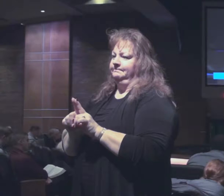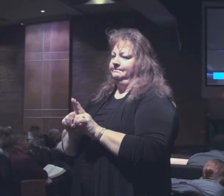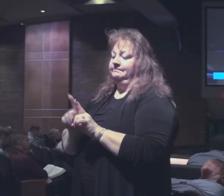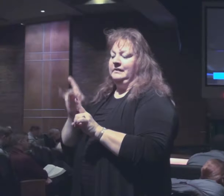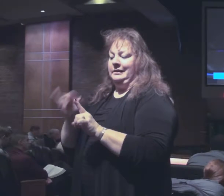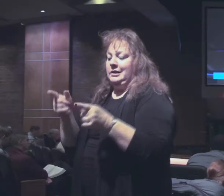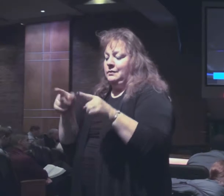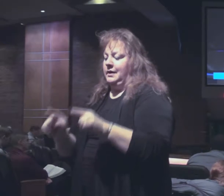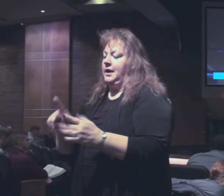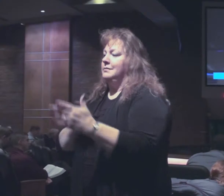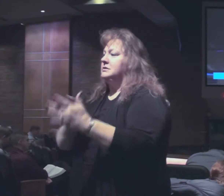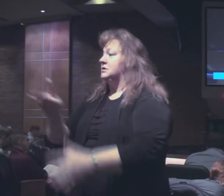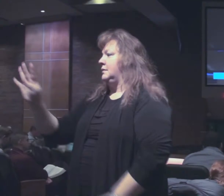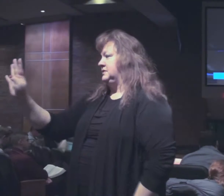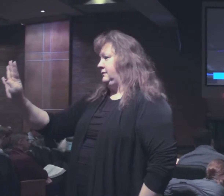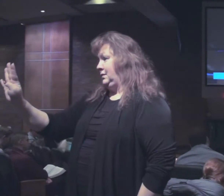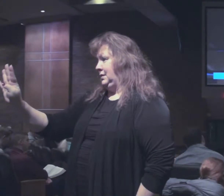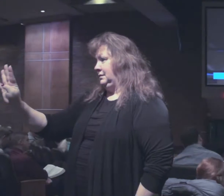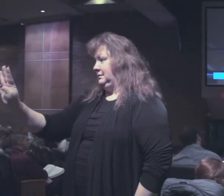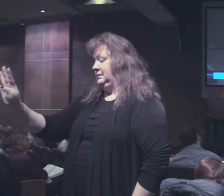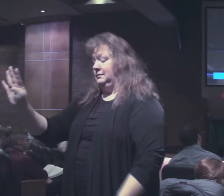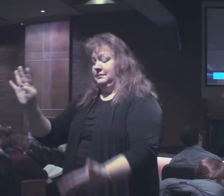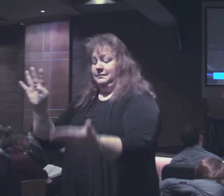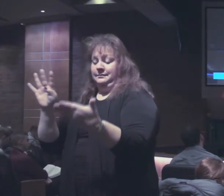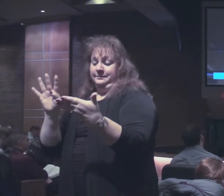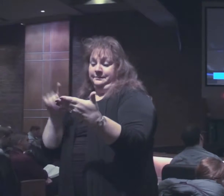what happens in Psalm 4, as we noted.